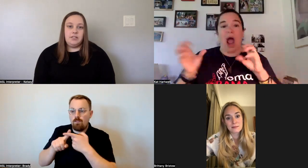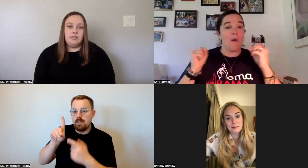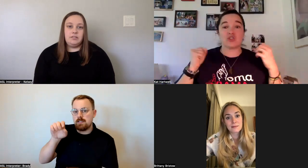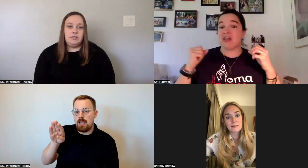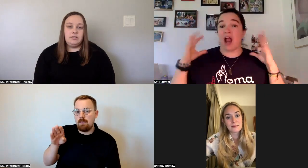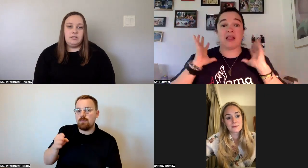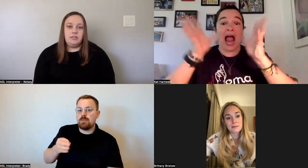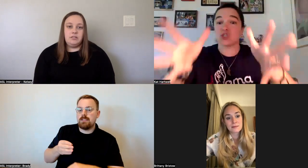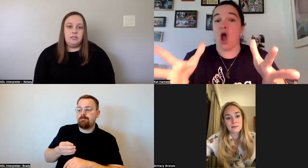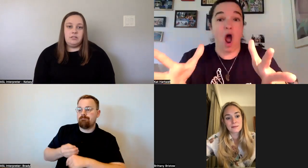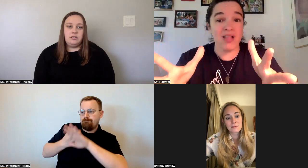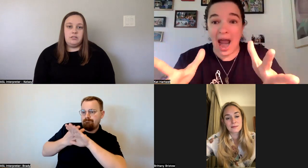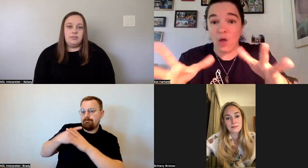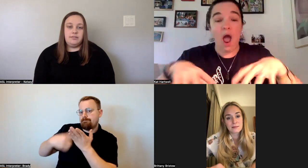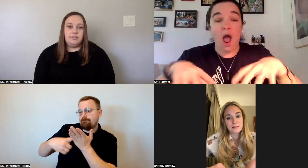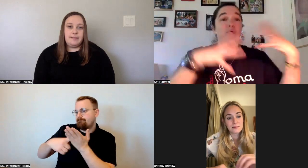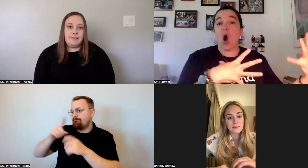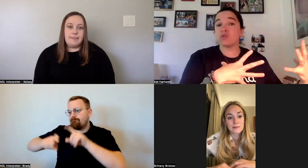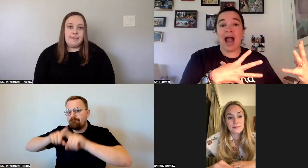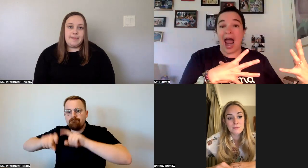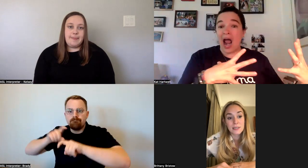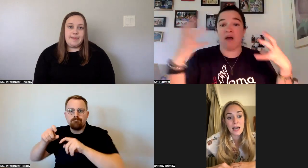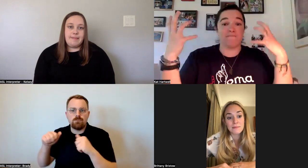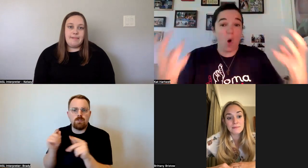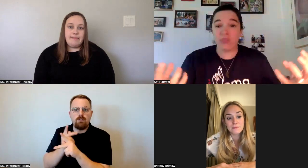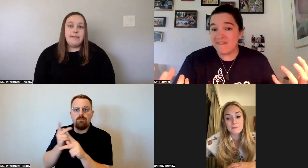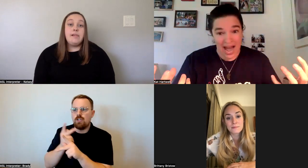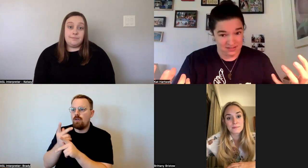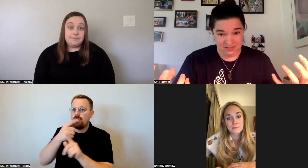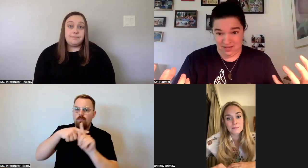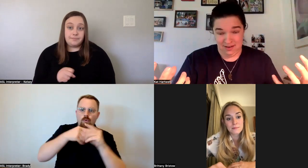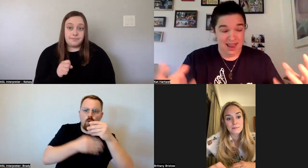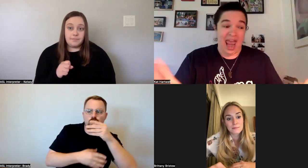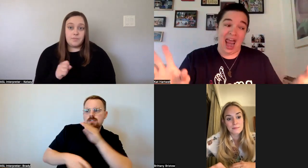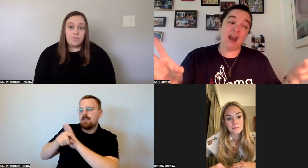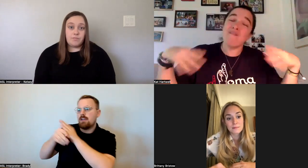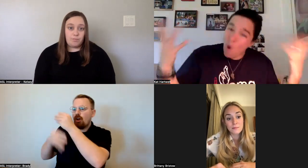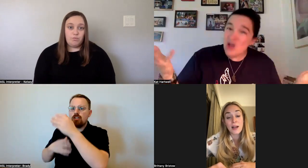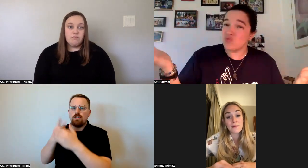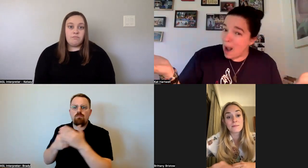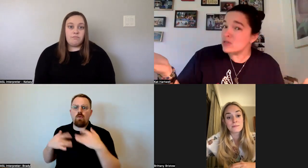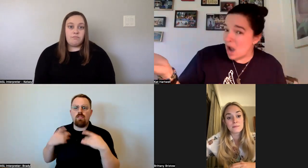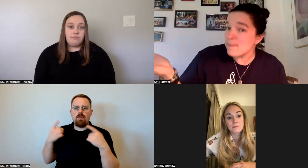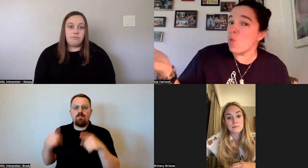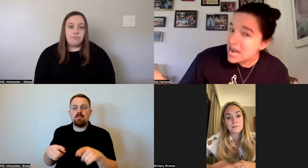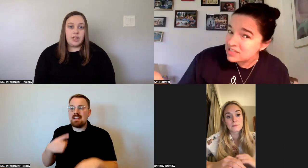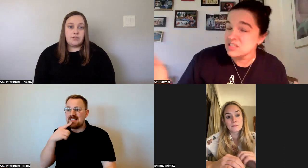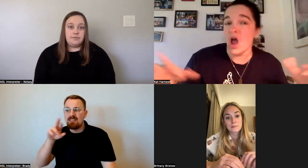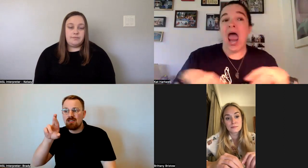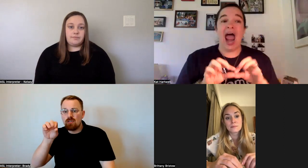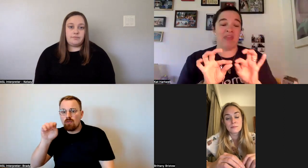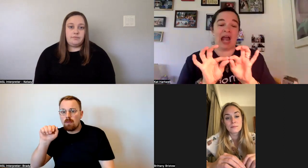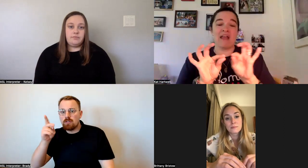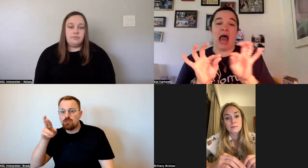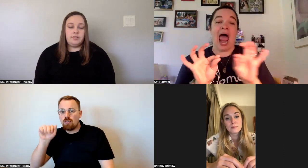I would like laugh all out, quote the kind of those events. And of course, Romadrama